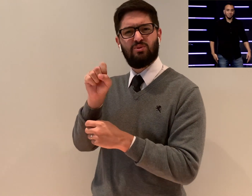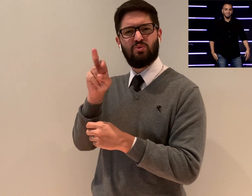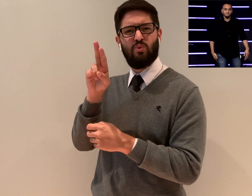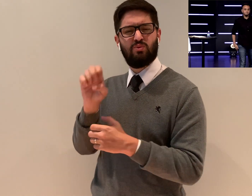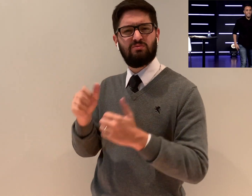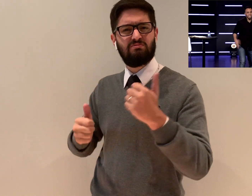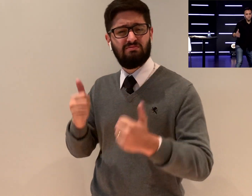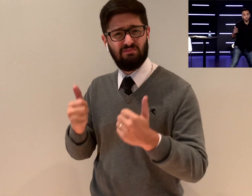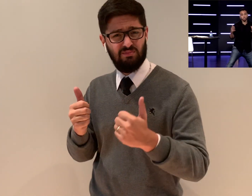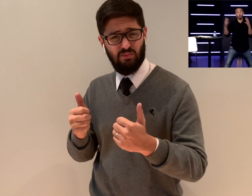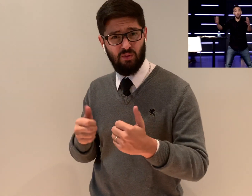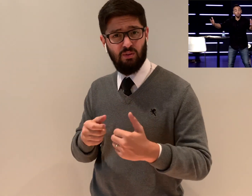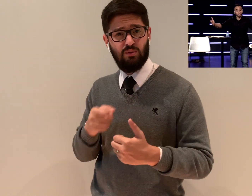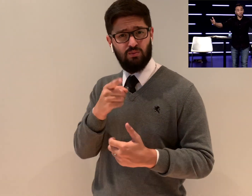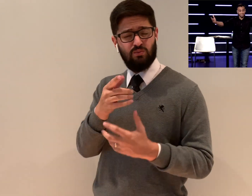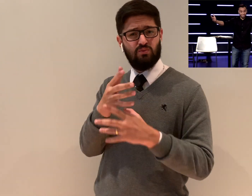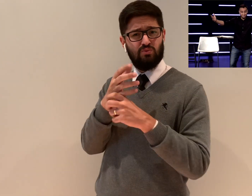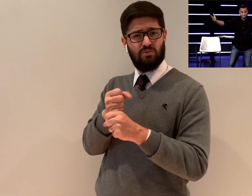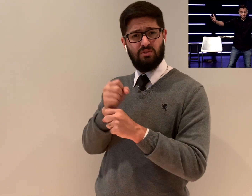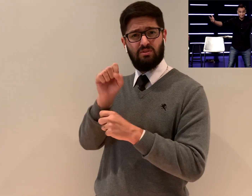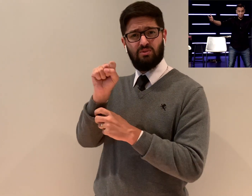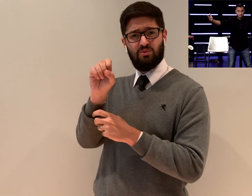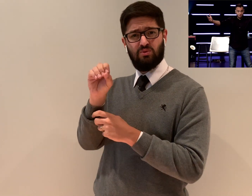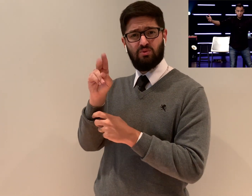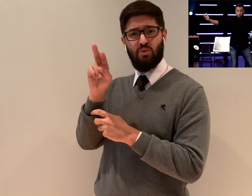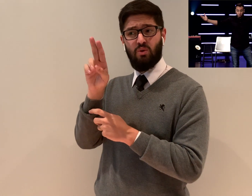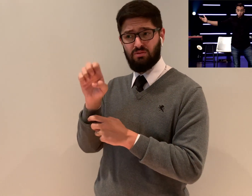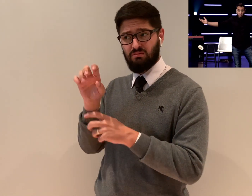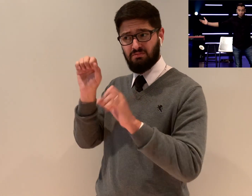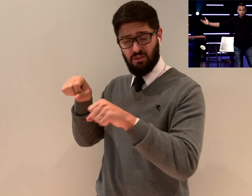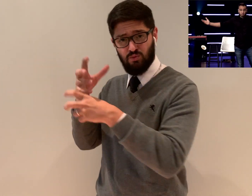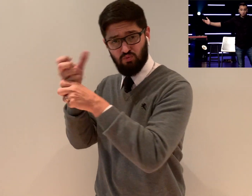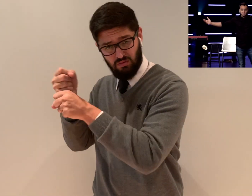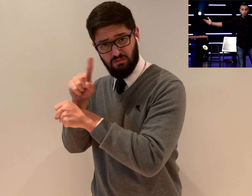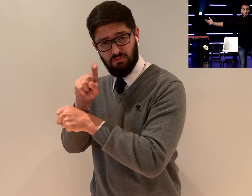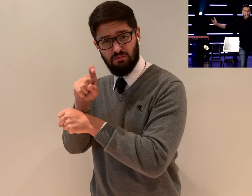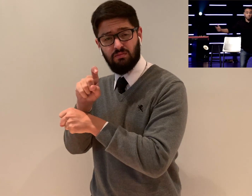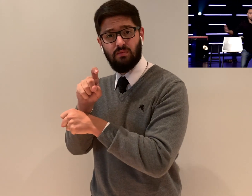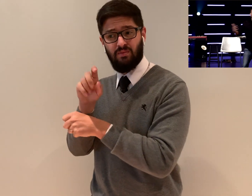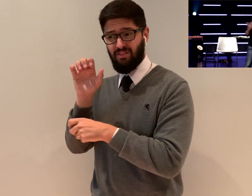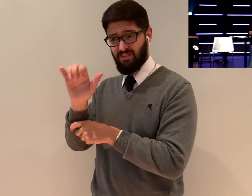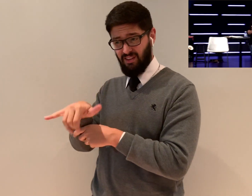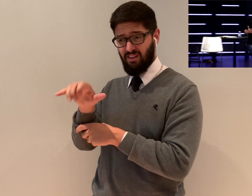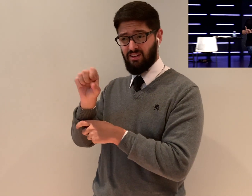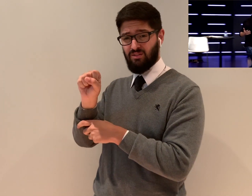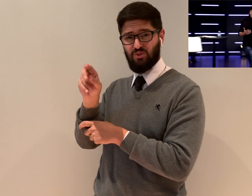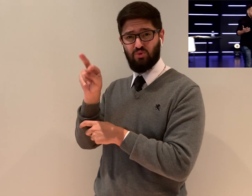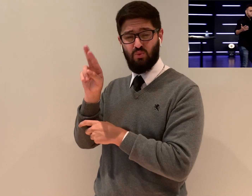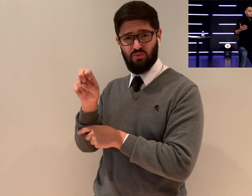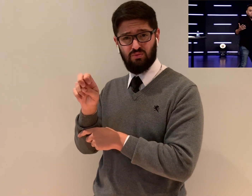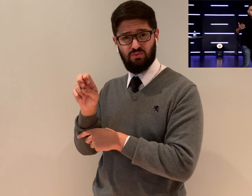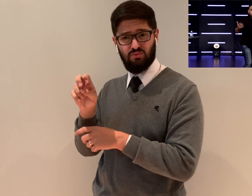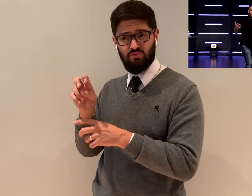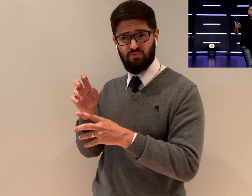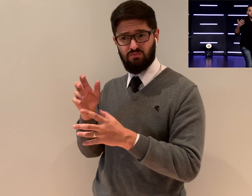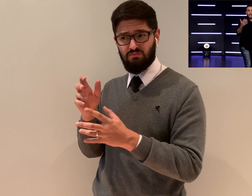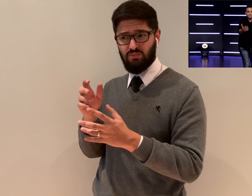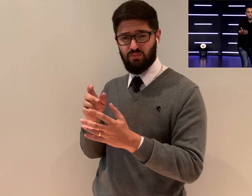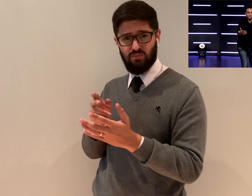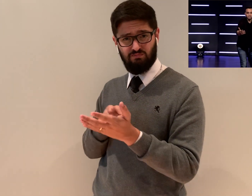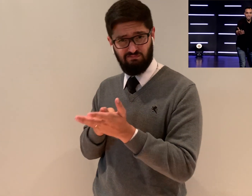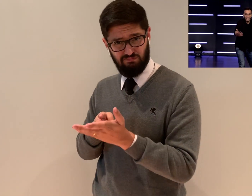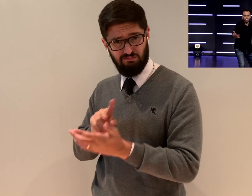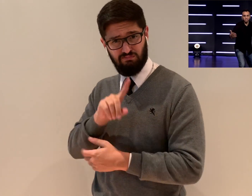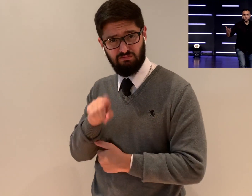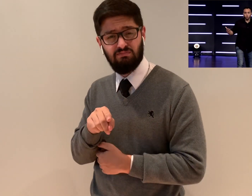to? Is it a source that can be trusted? Is it a source that is